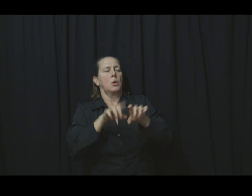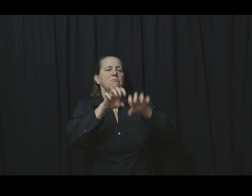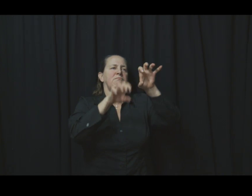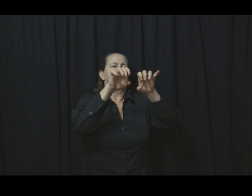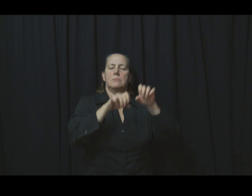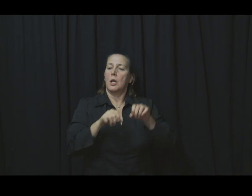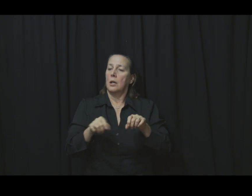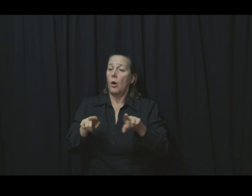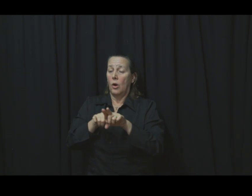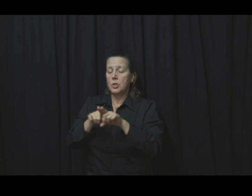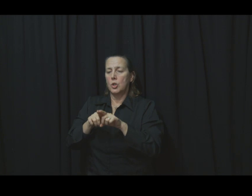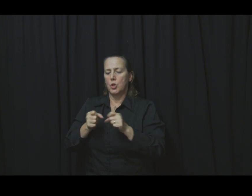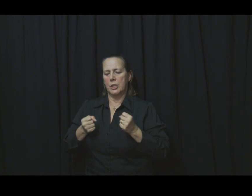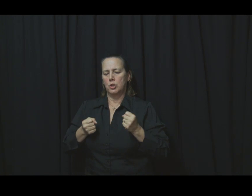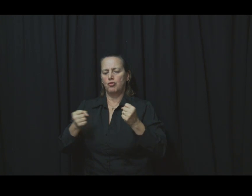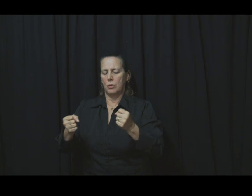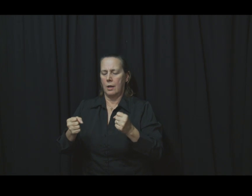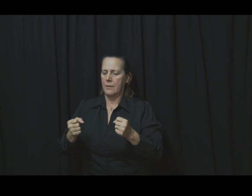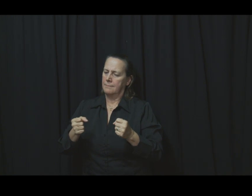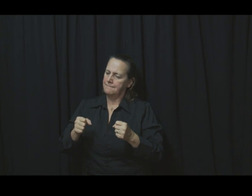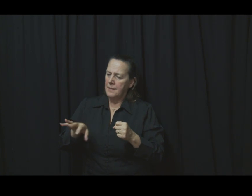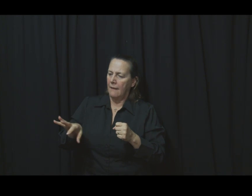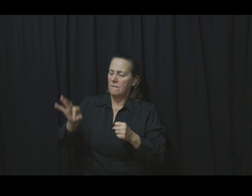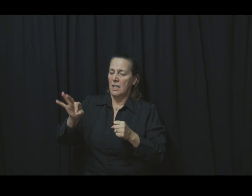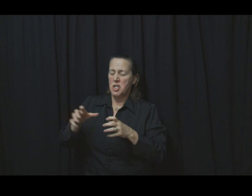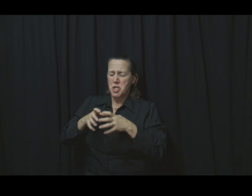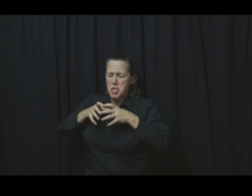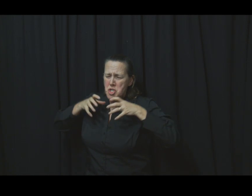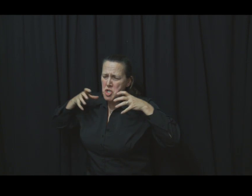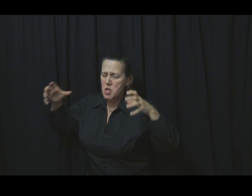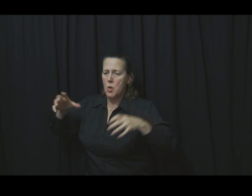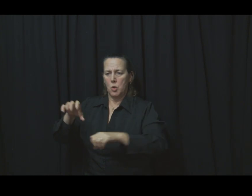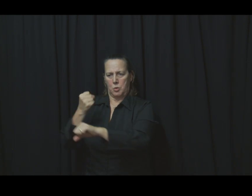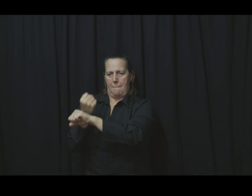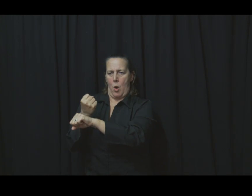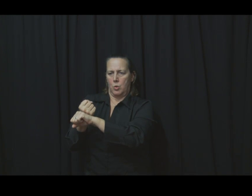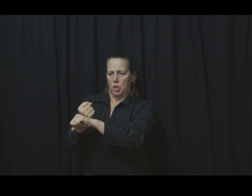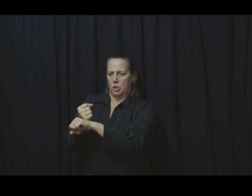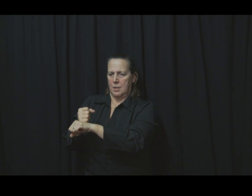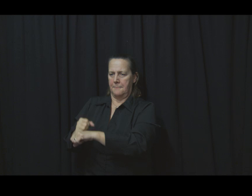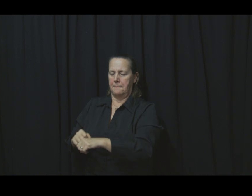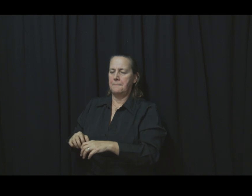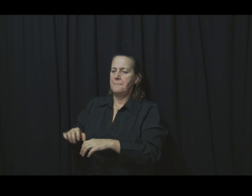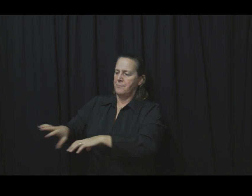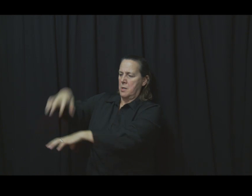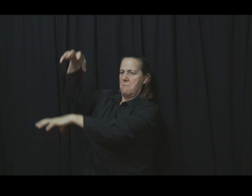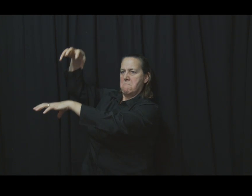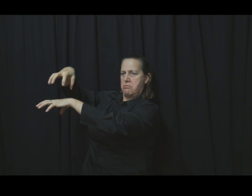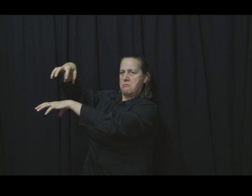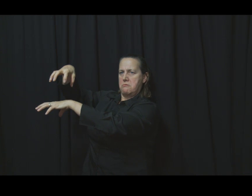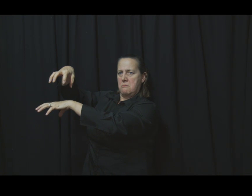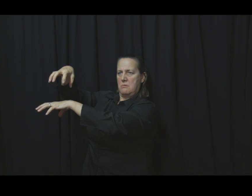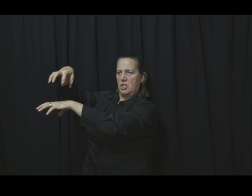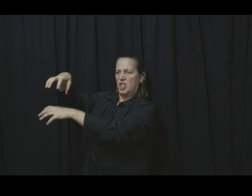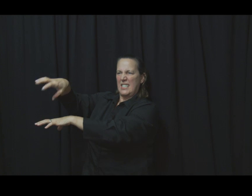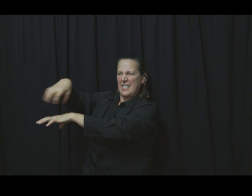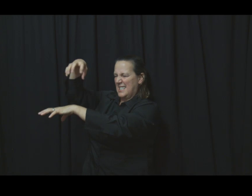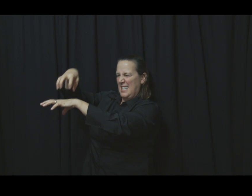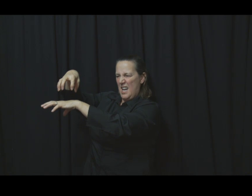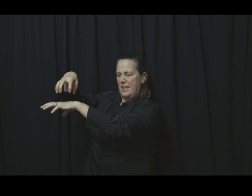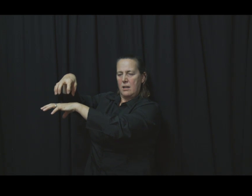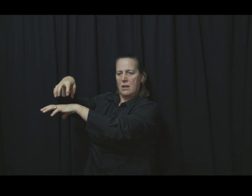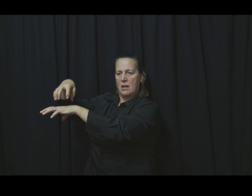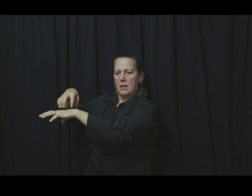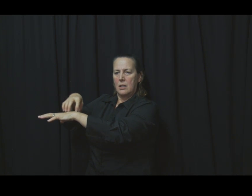drive along and find these enormous boulders on top of the ground. Enormous rocks,